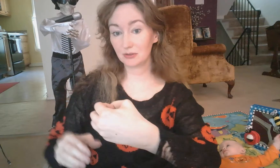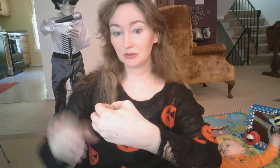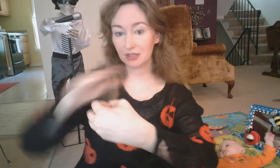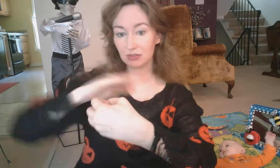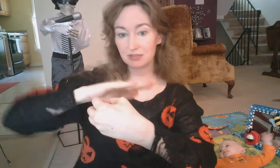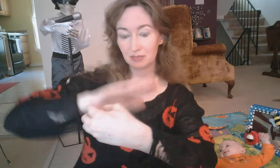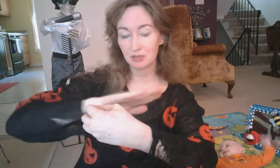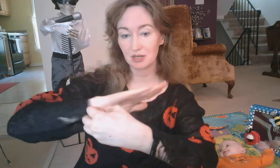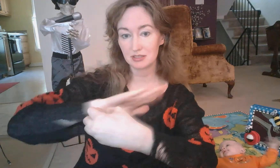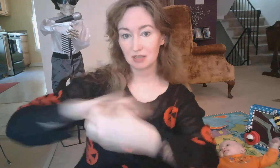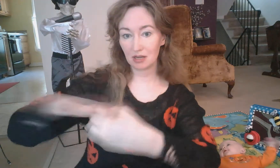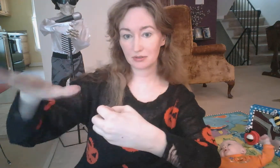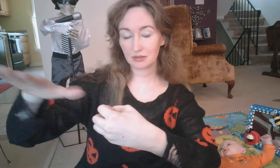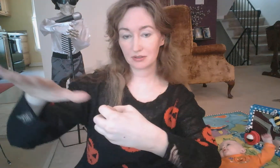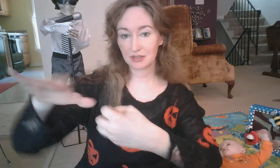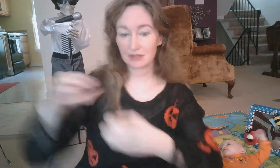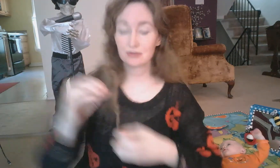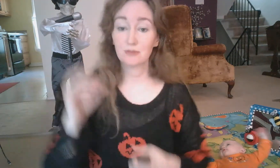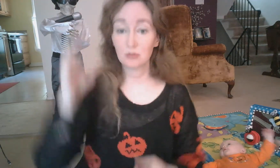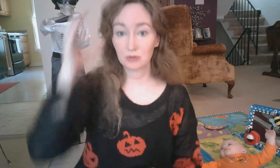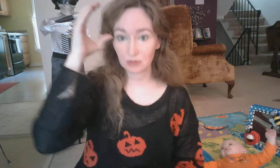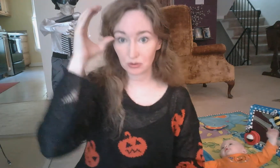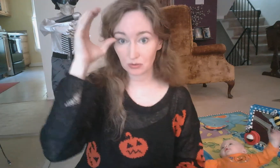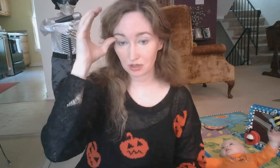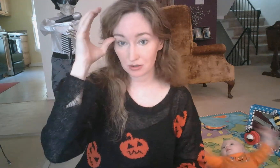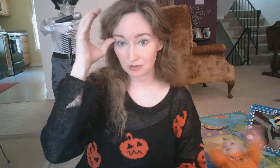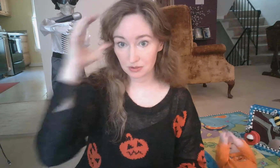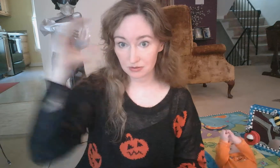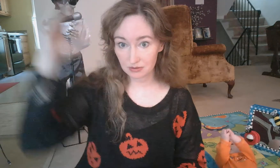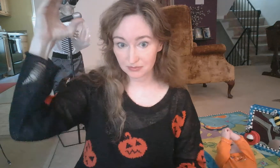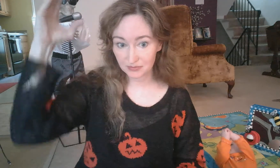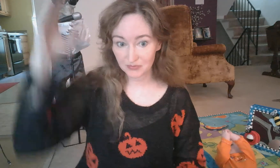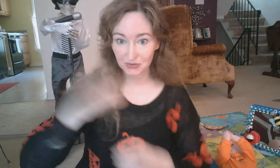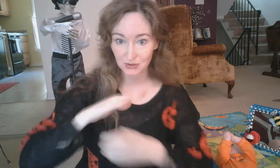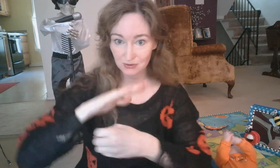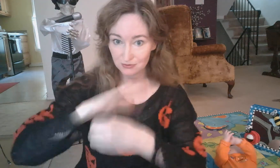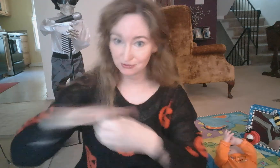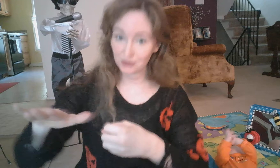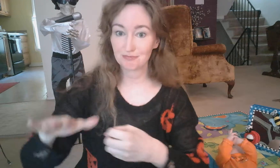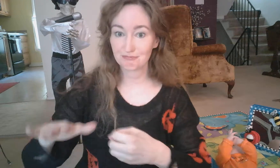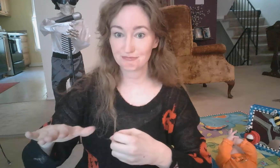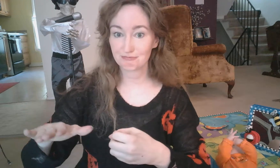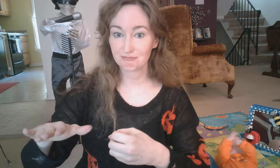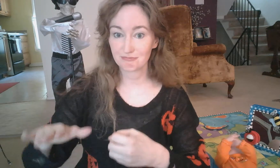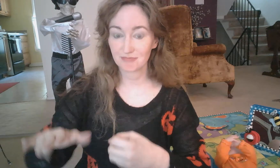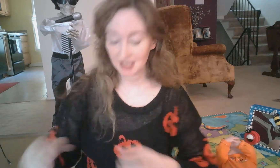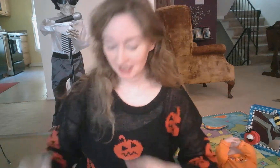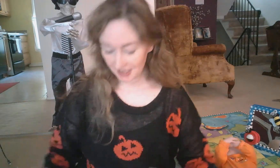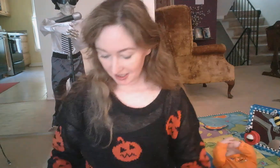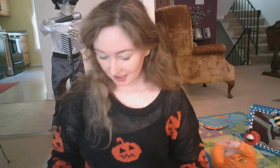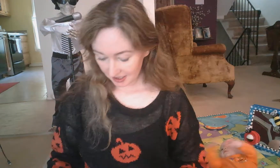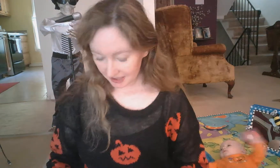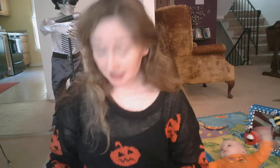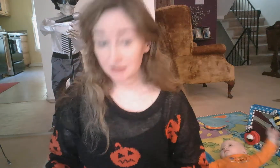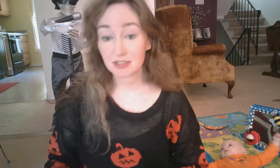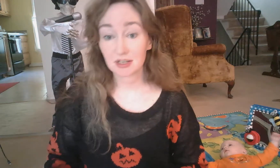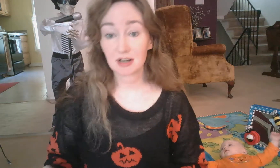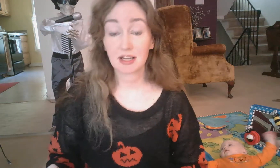full, and you skim across the top. So full moon, you would go moon, full. And then if it's a dark night,